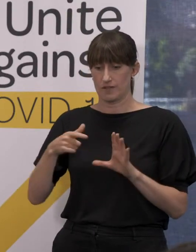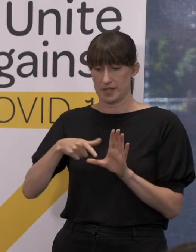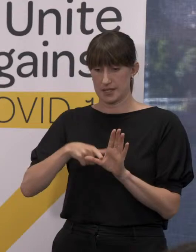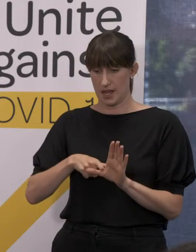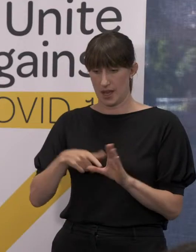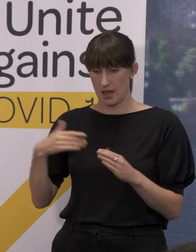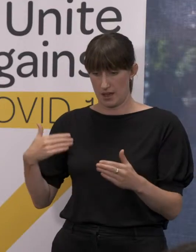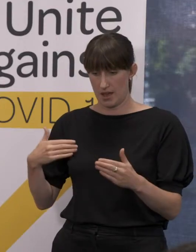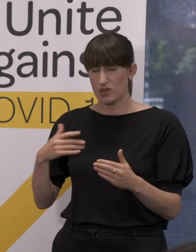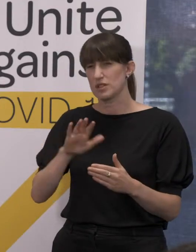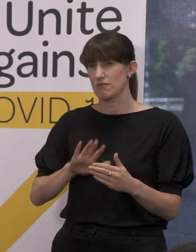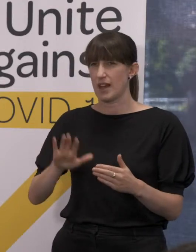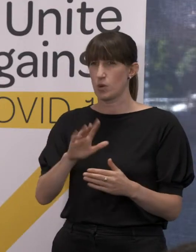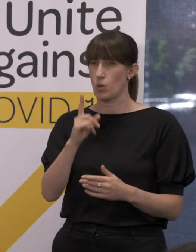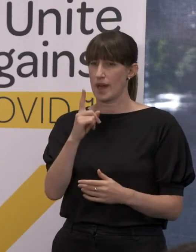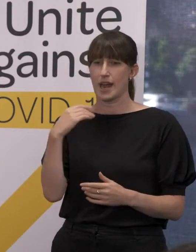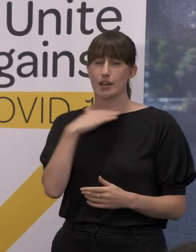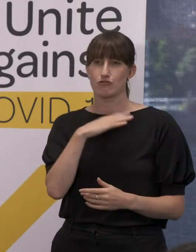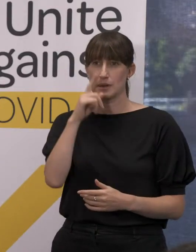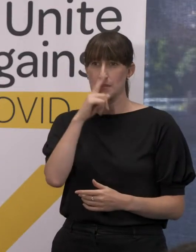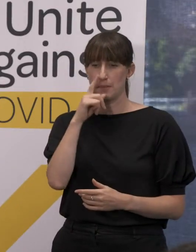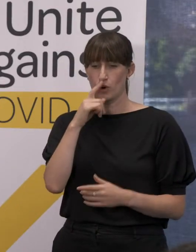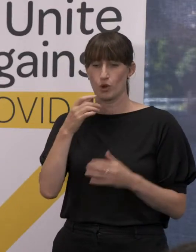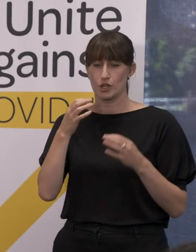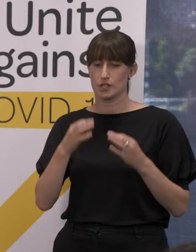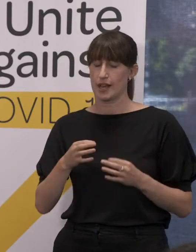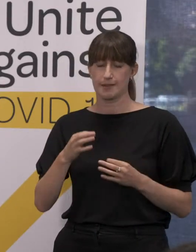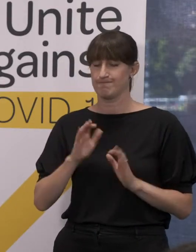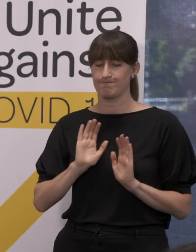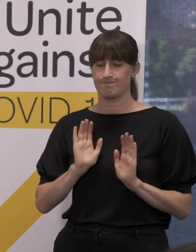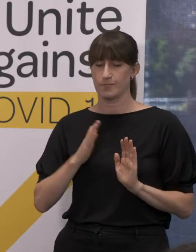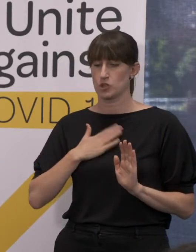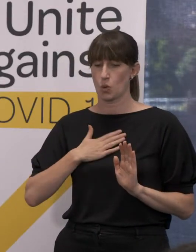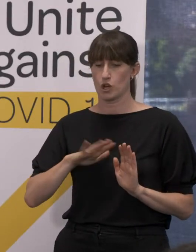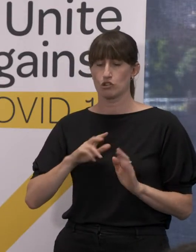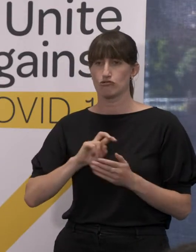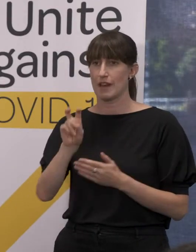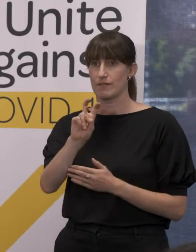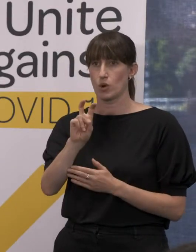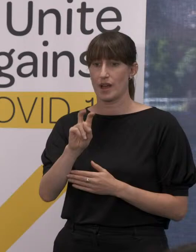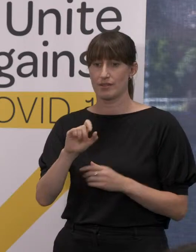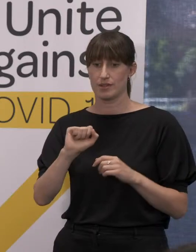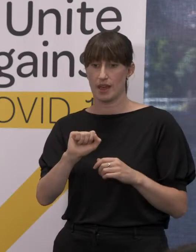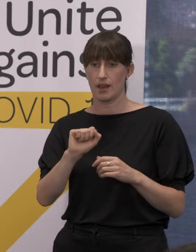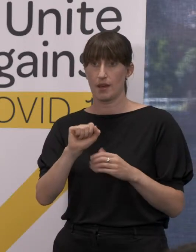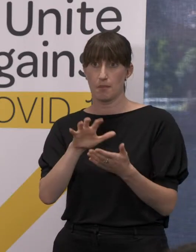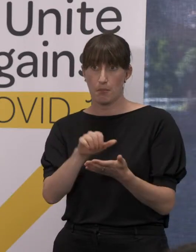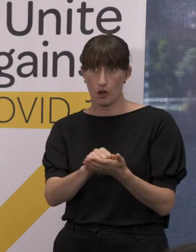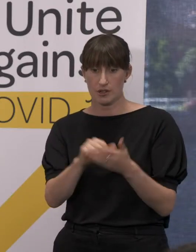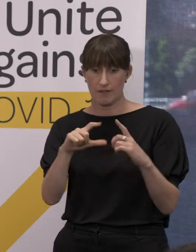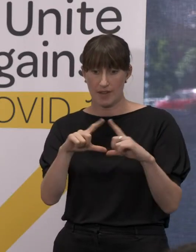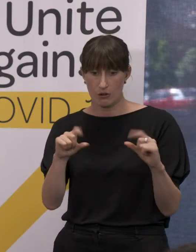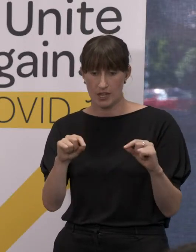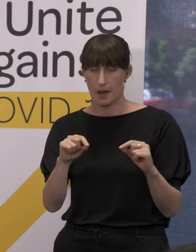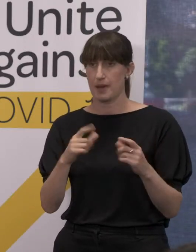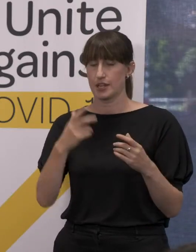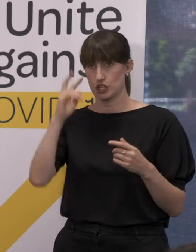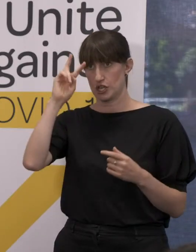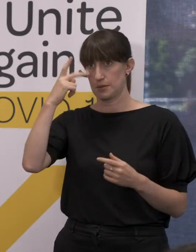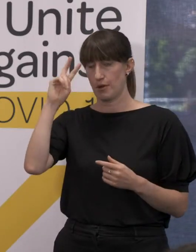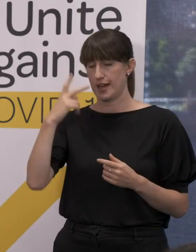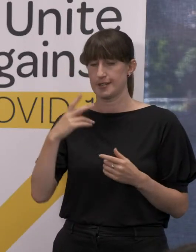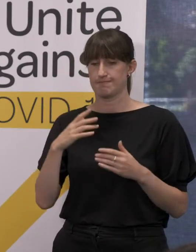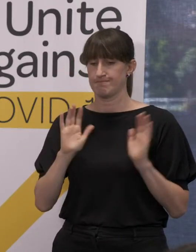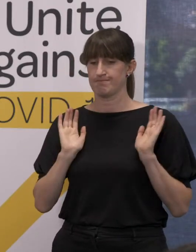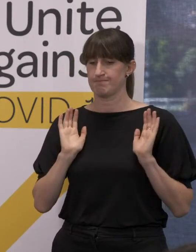travelled for a range of reasons and taken up their voucher, and about a quarter of those were people who didn't travel